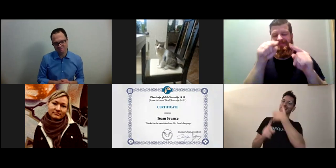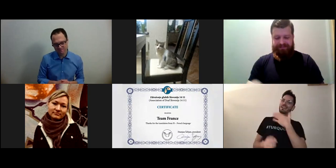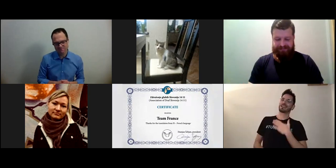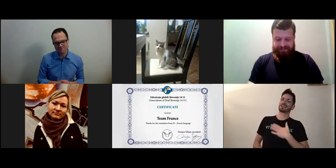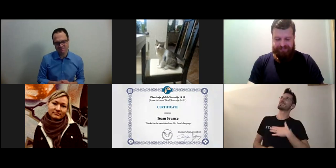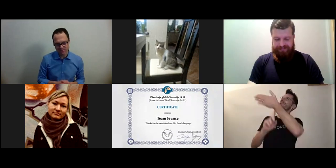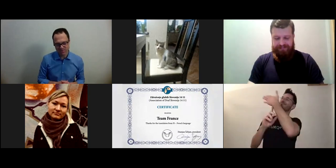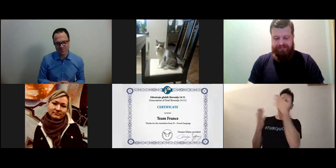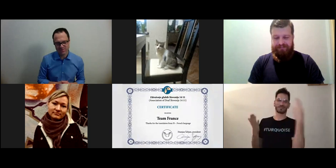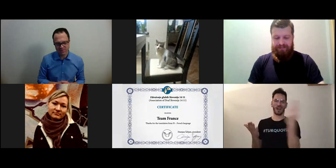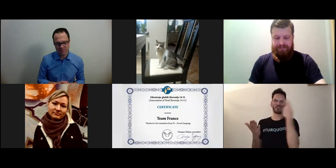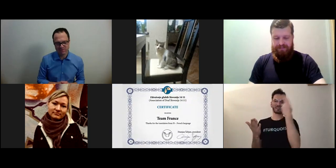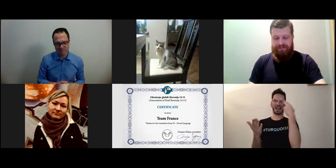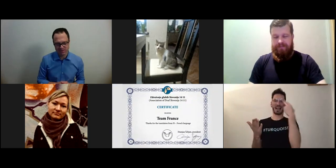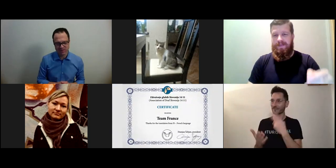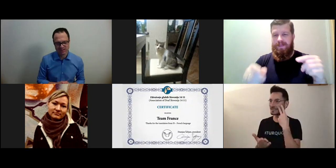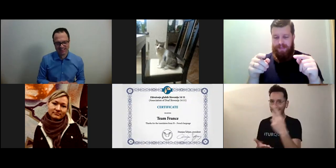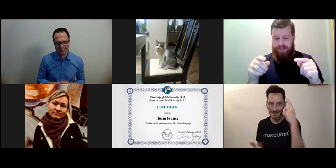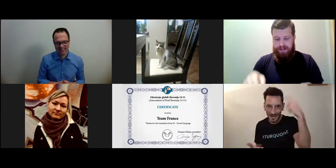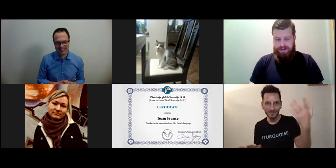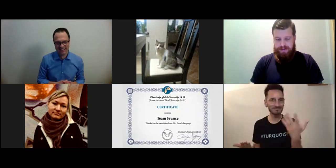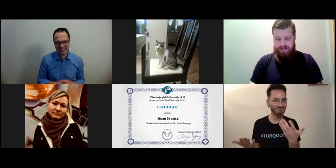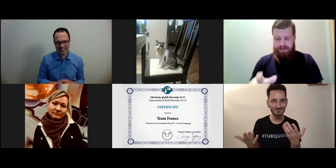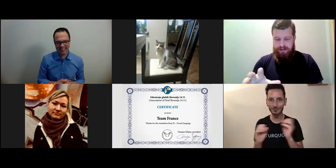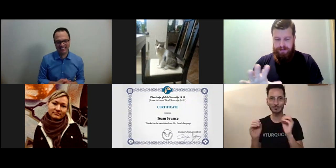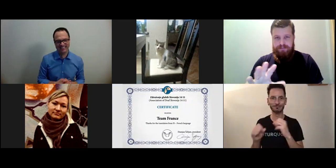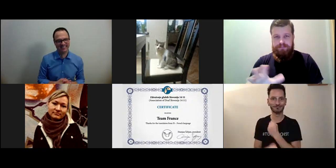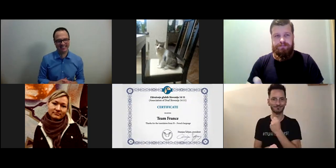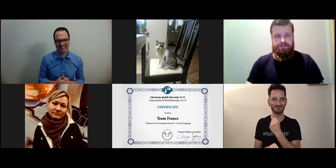but we made it to the top. We planted our flags.